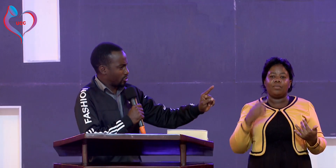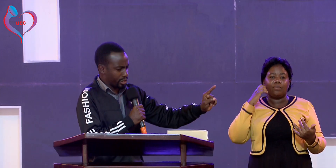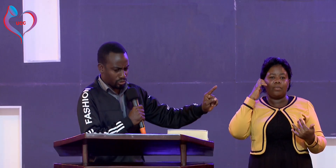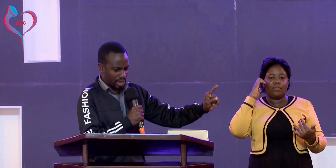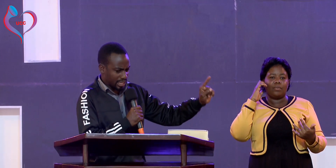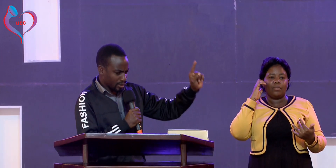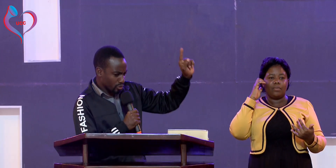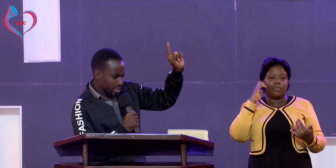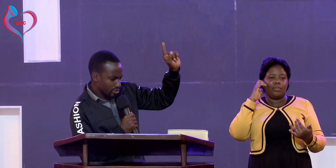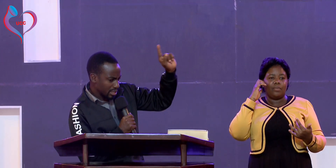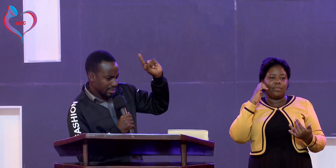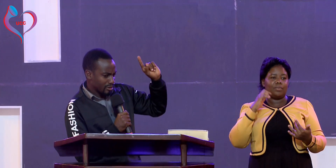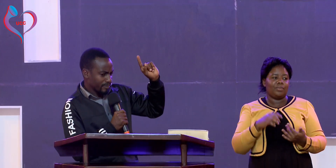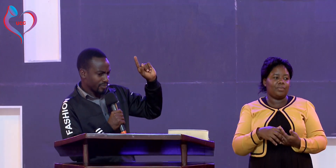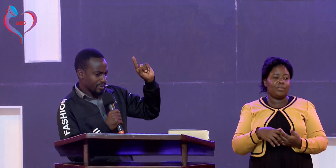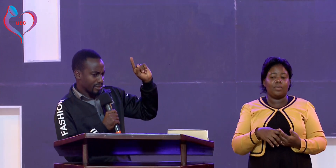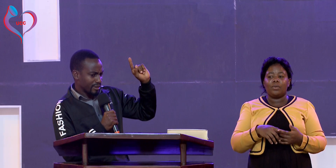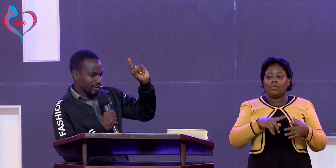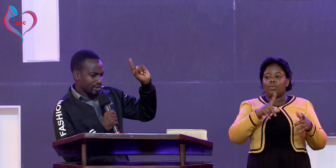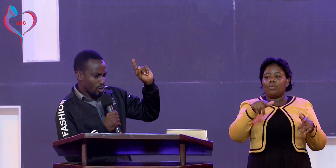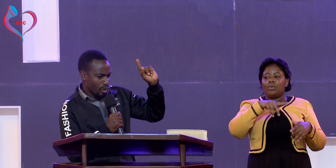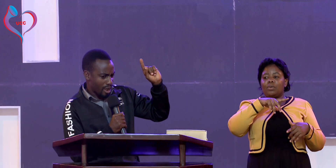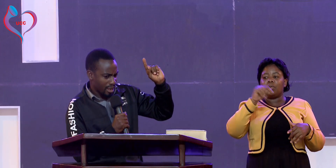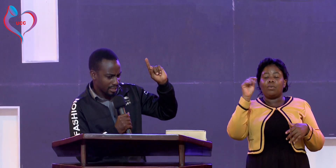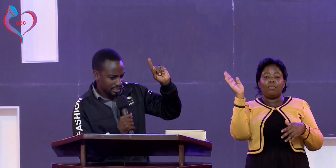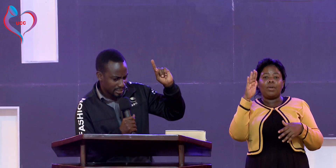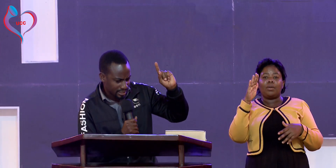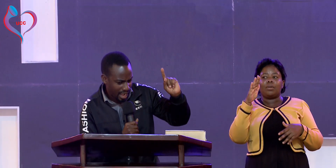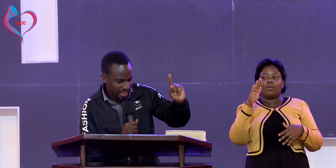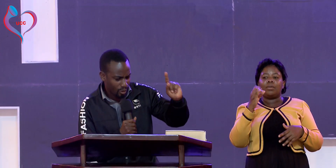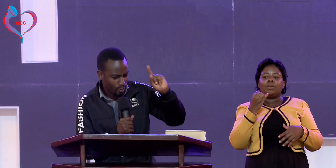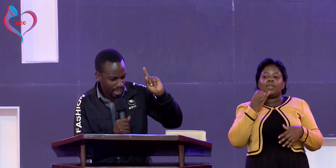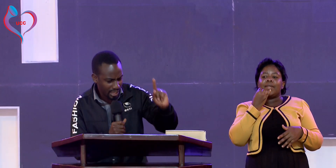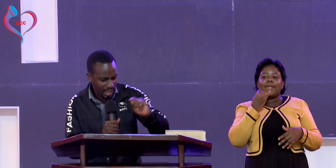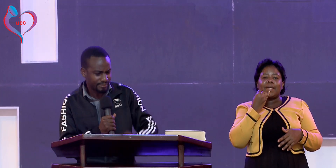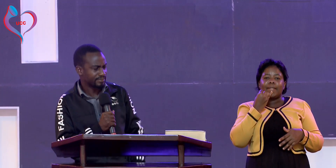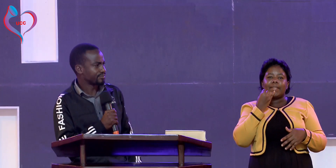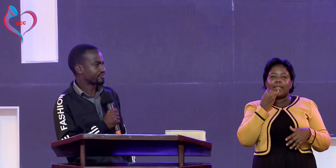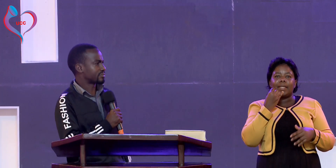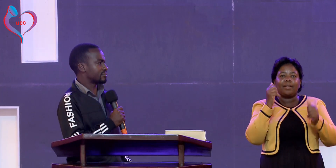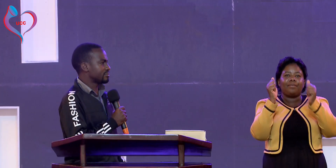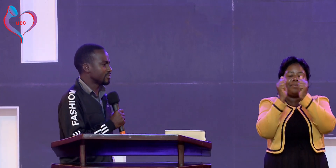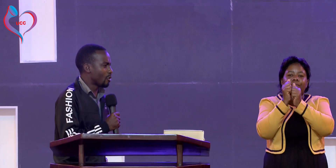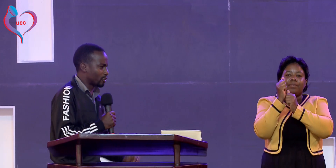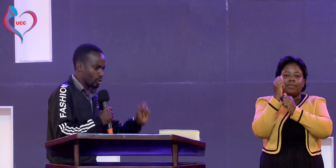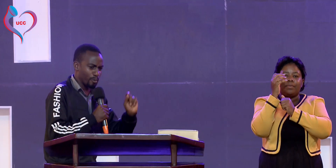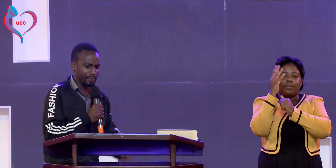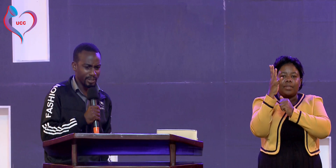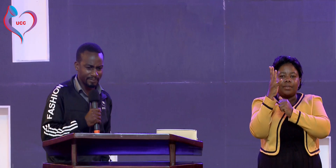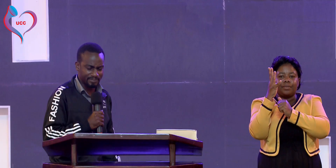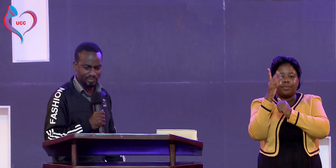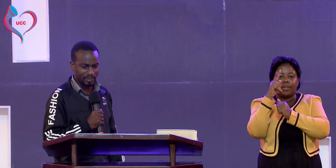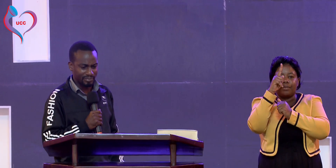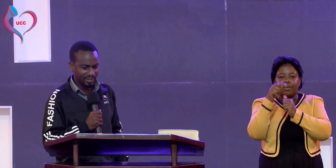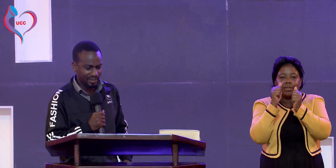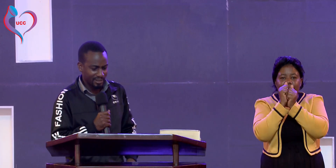Ngenda kusaba tudde tutandikire ku nyiriri luli. Daniel. Olwa Isaya 19. Ove kule